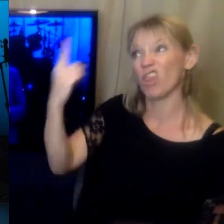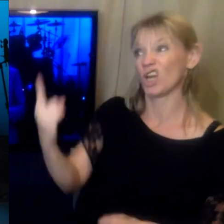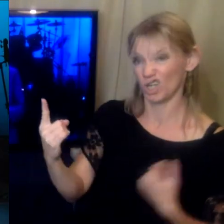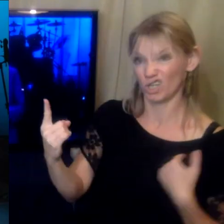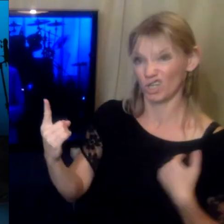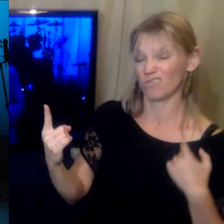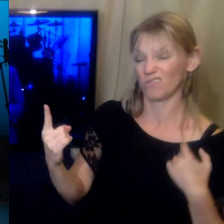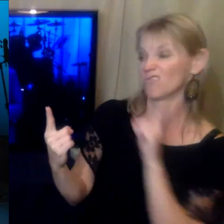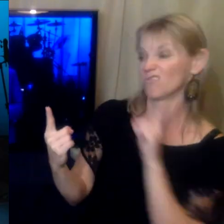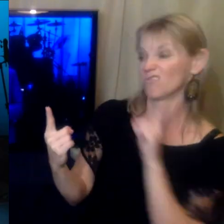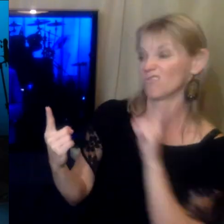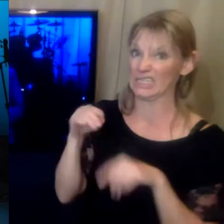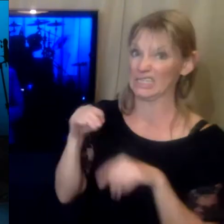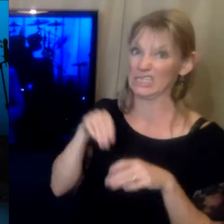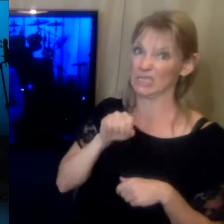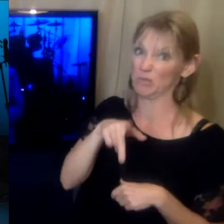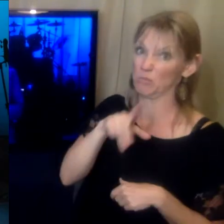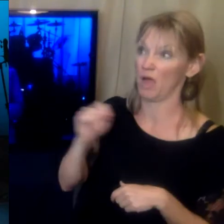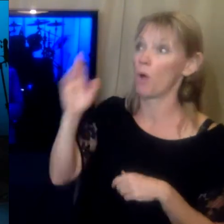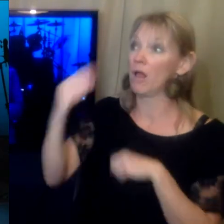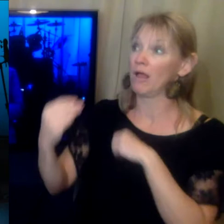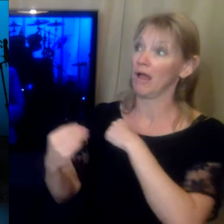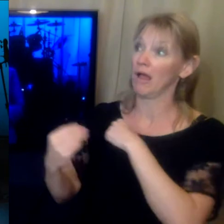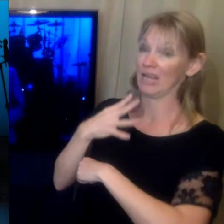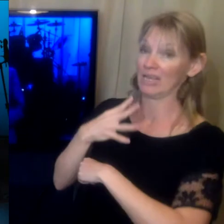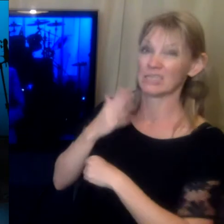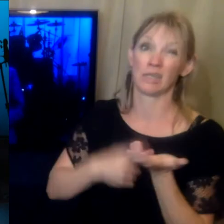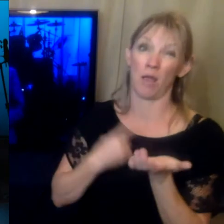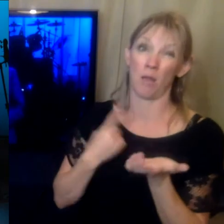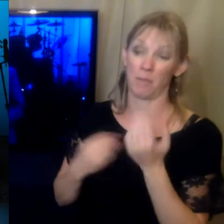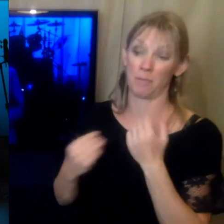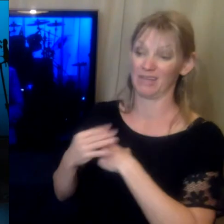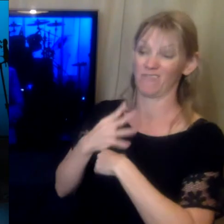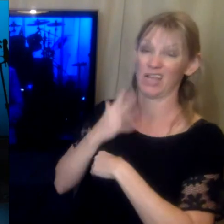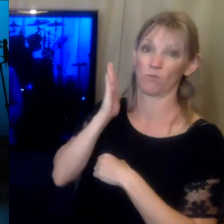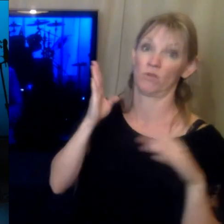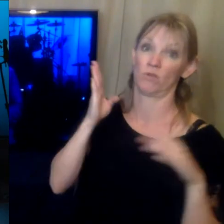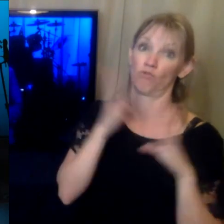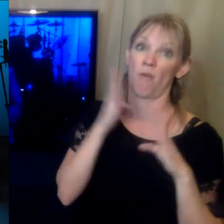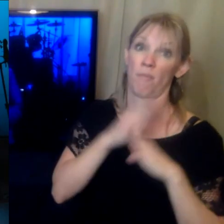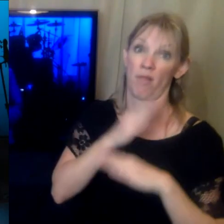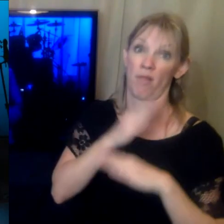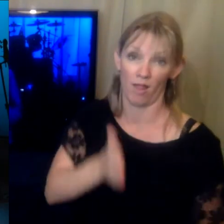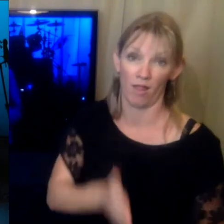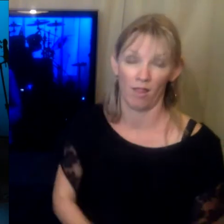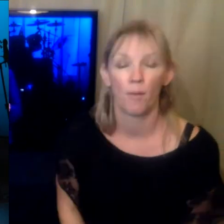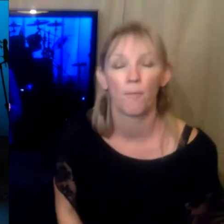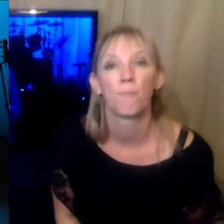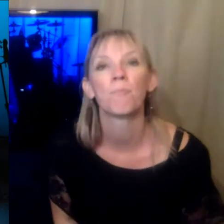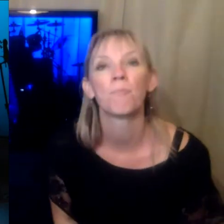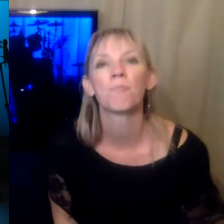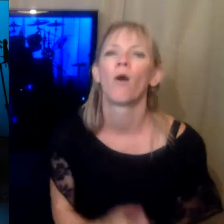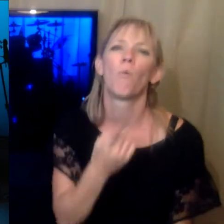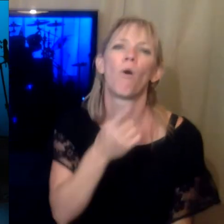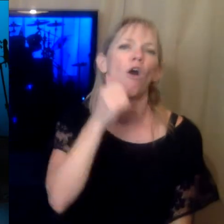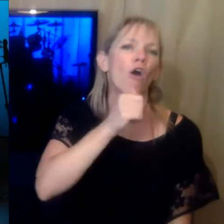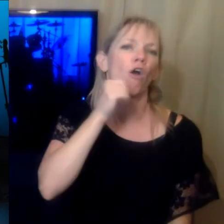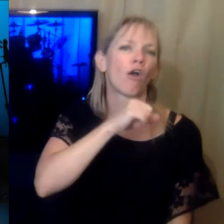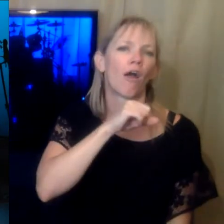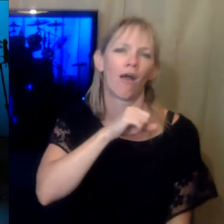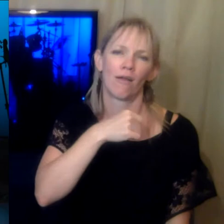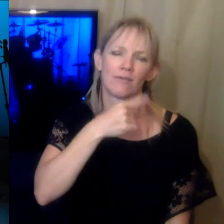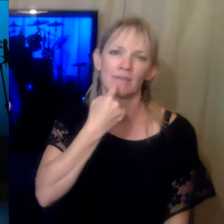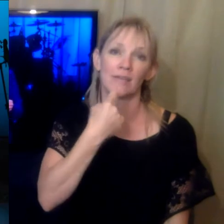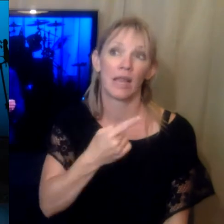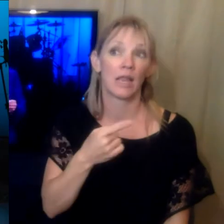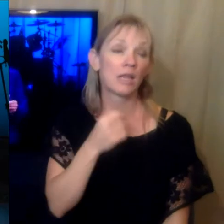spot. He gives you some advice, and sometimes it gets you in a lot of trouble. But I love one little girl. She said, he does